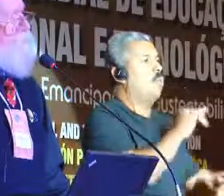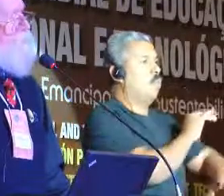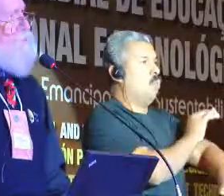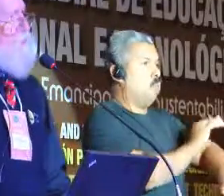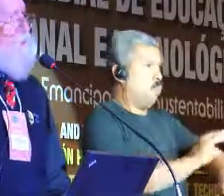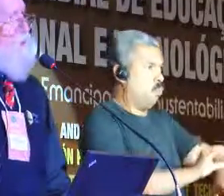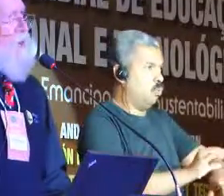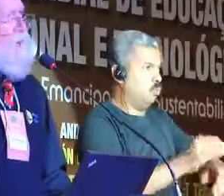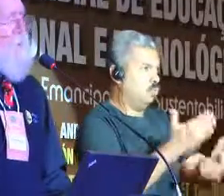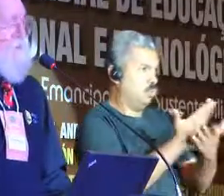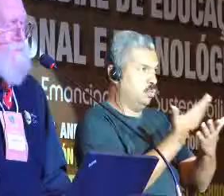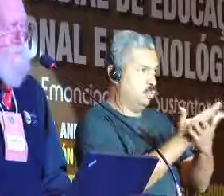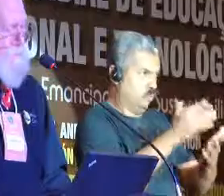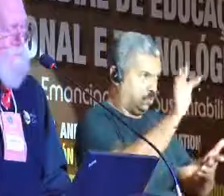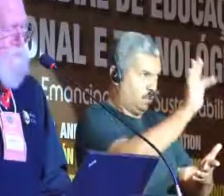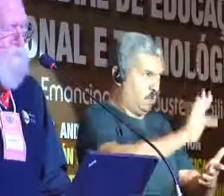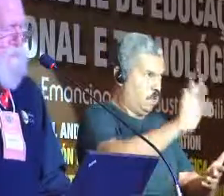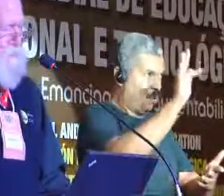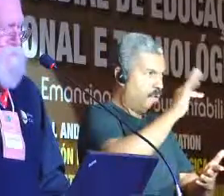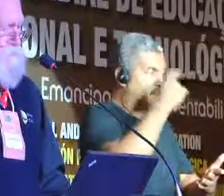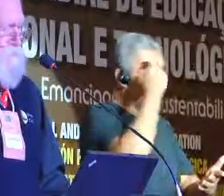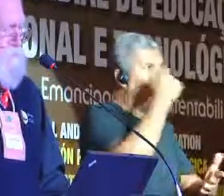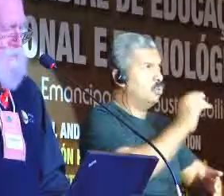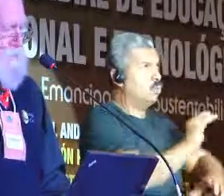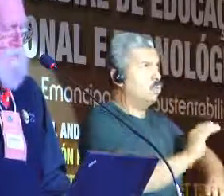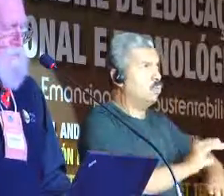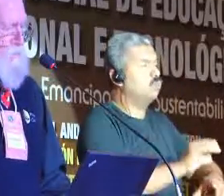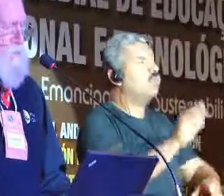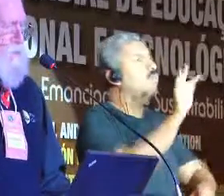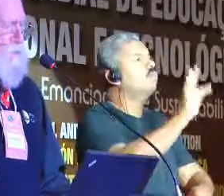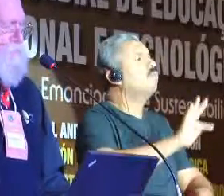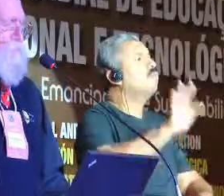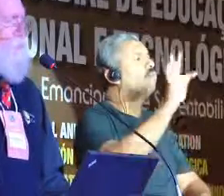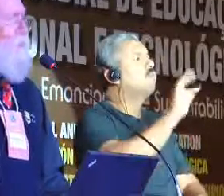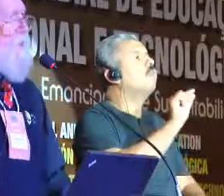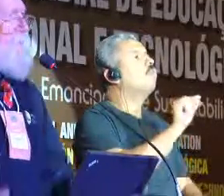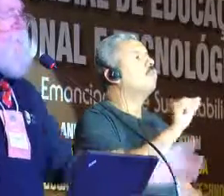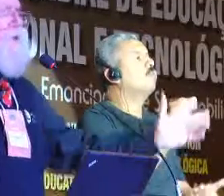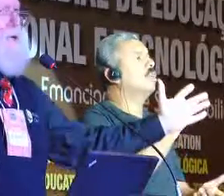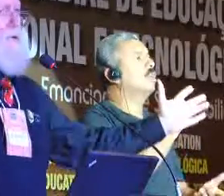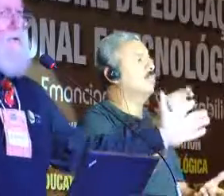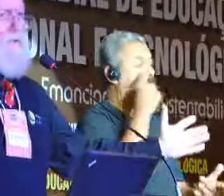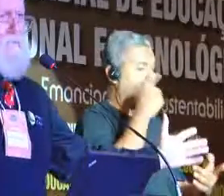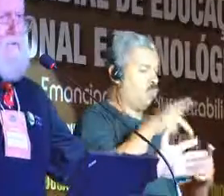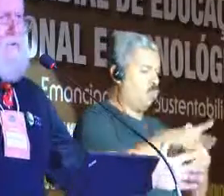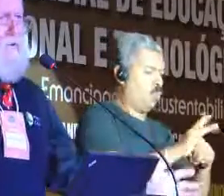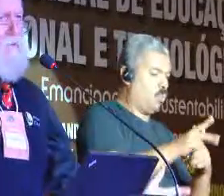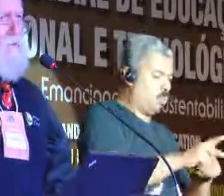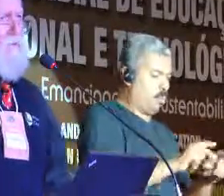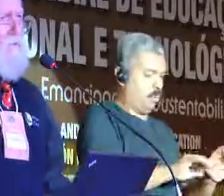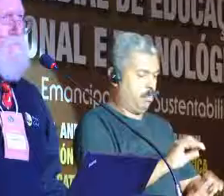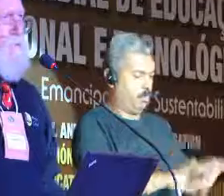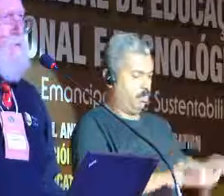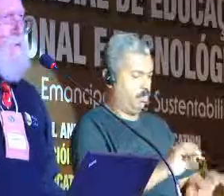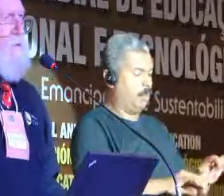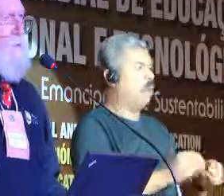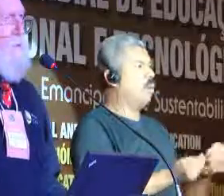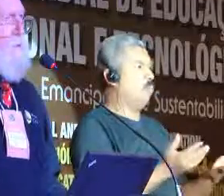If you want to study operating system design, you can take a look at many different